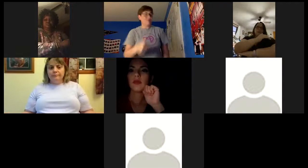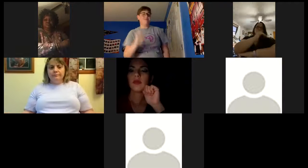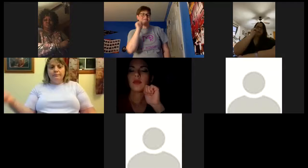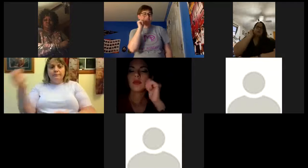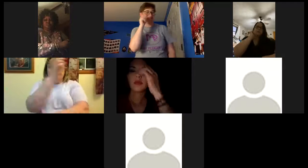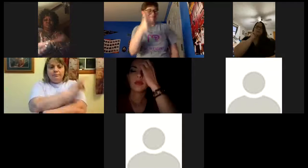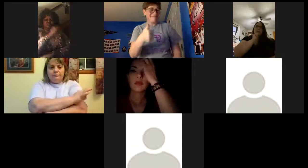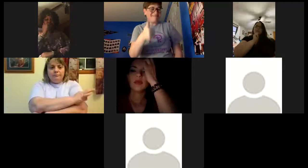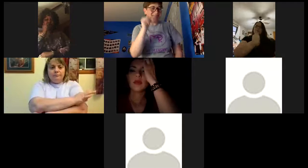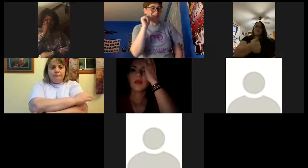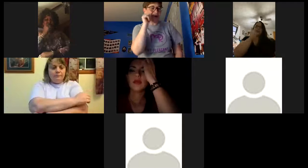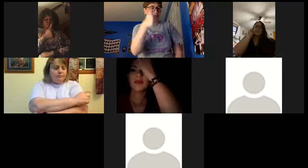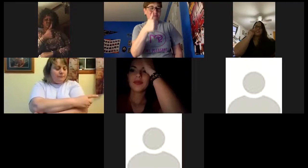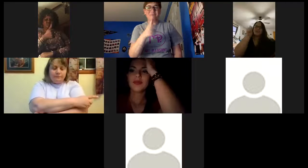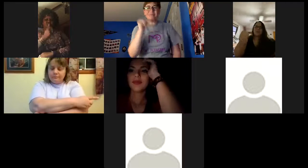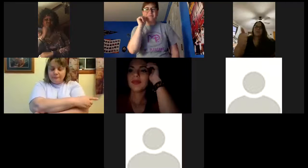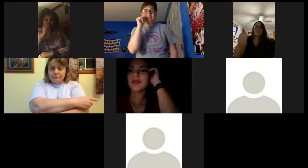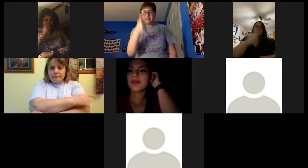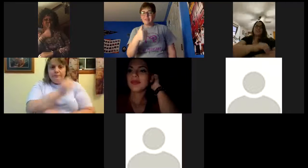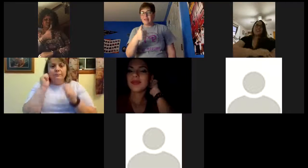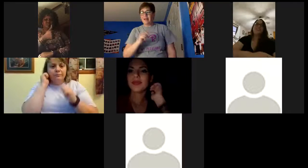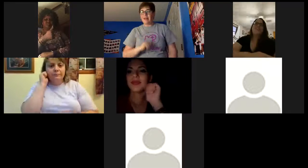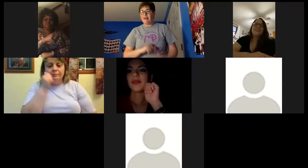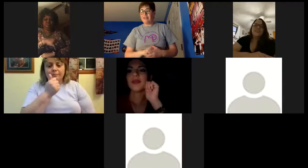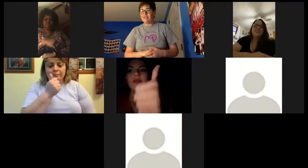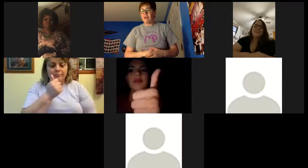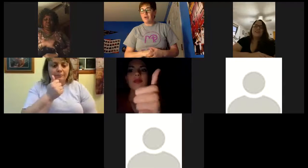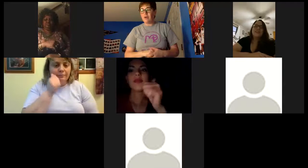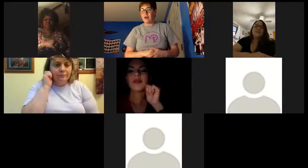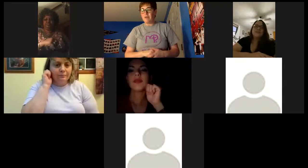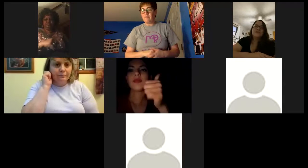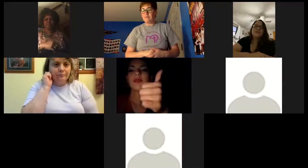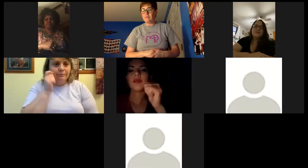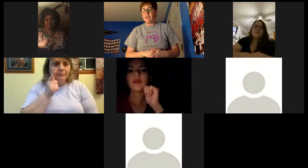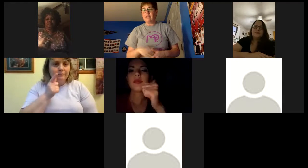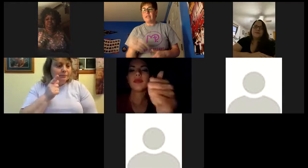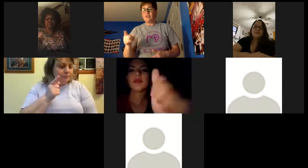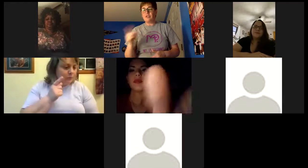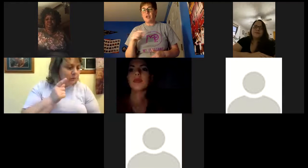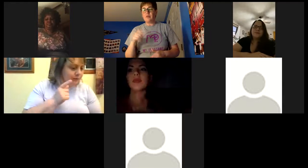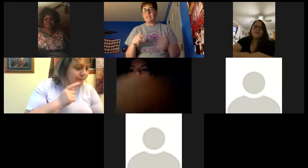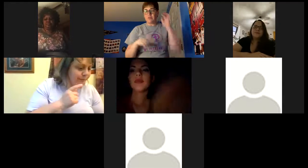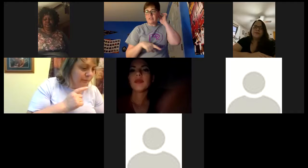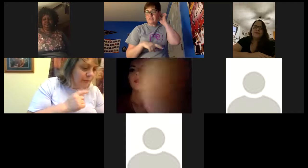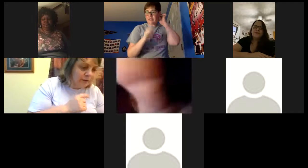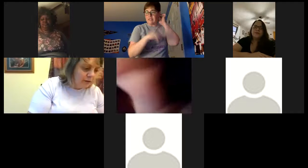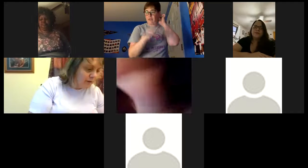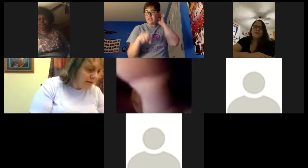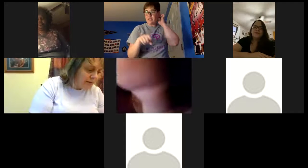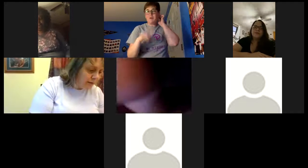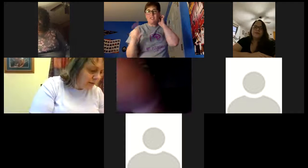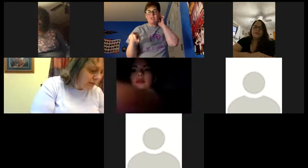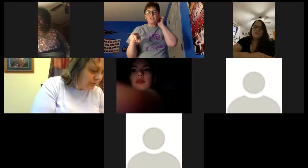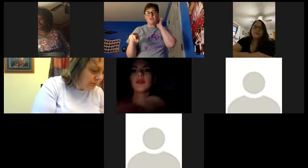tomorrow. Tomorrow. All right. So let's just go, since we did today,